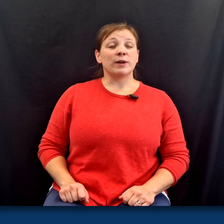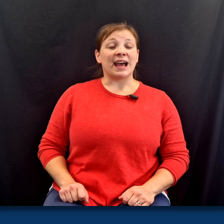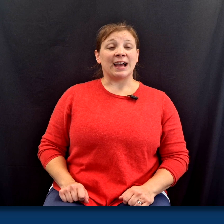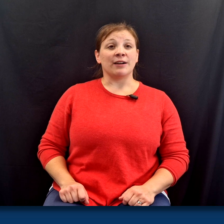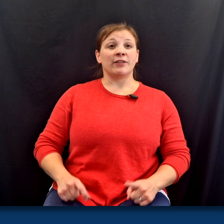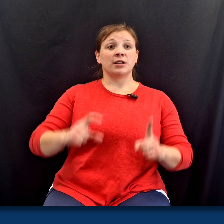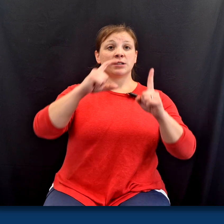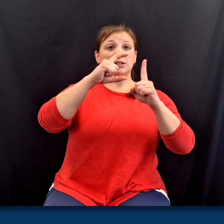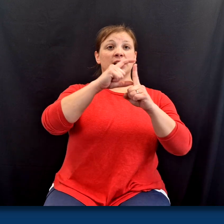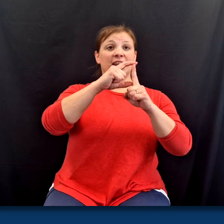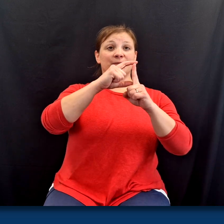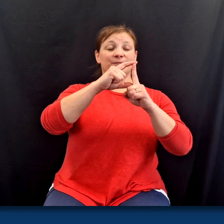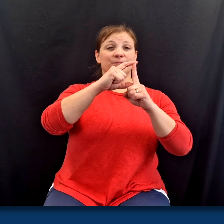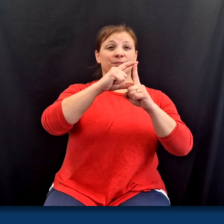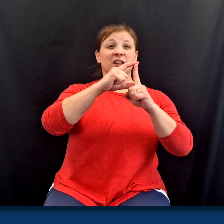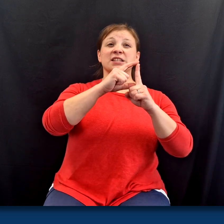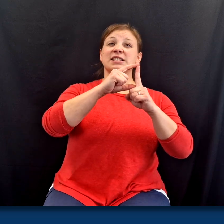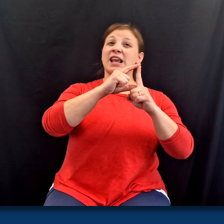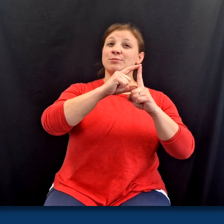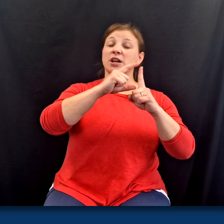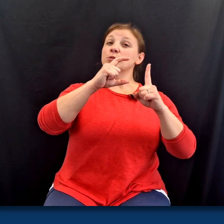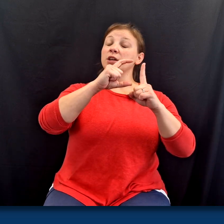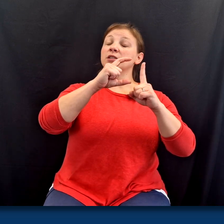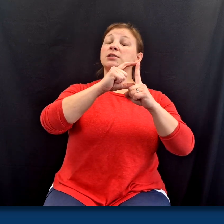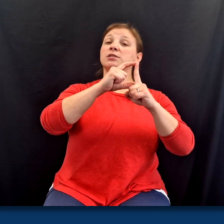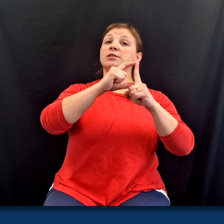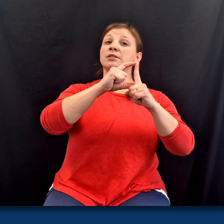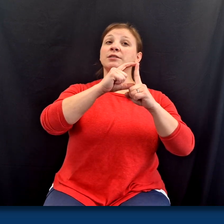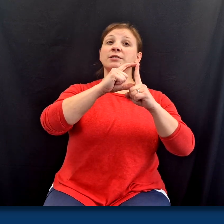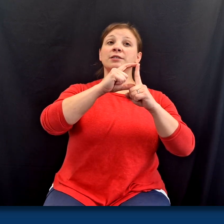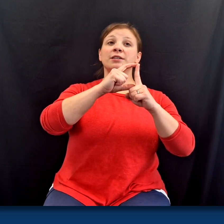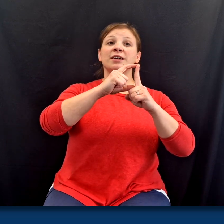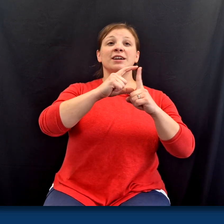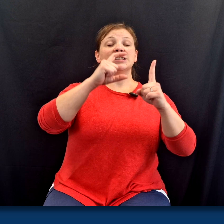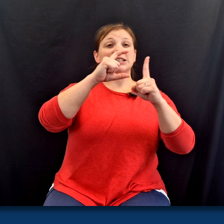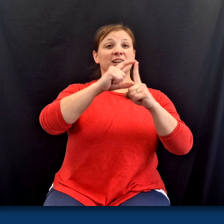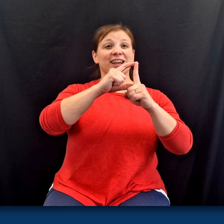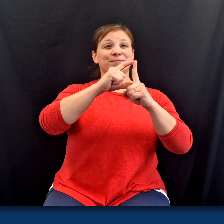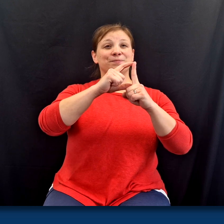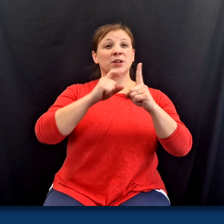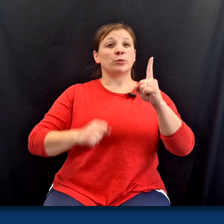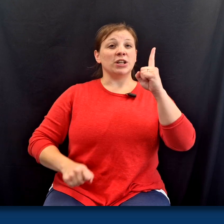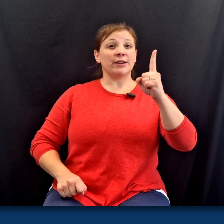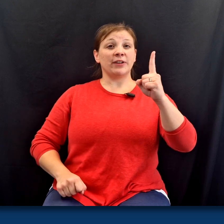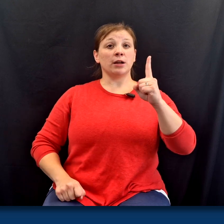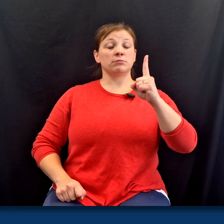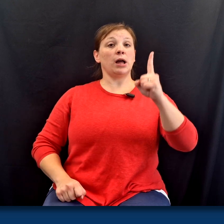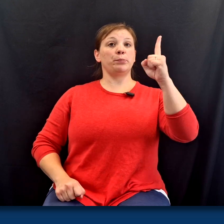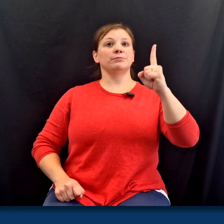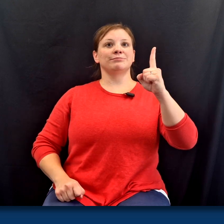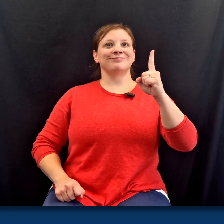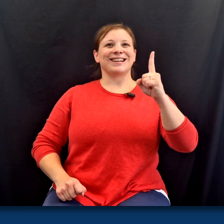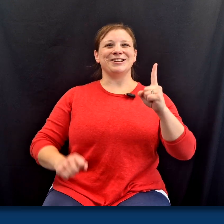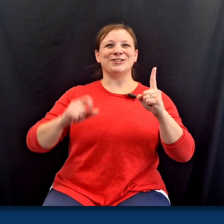Next we have Duggee, because his name starts with a D. Duggee. Point your left finger